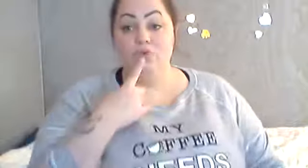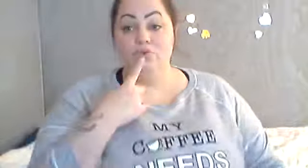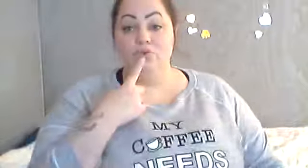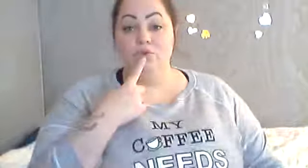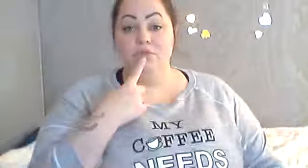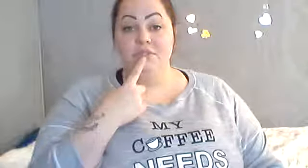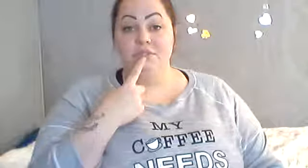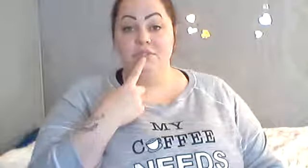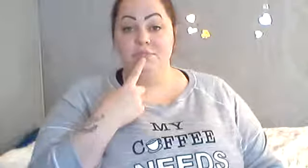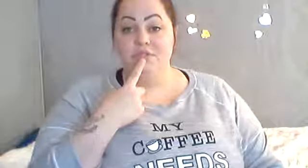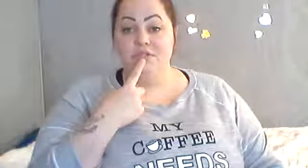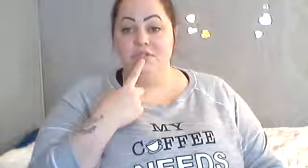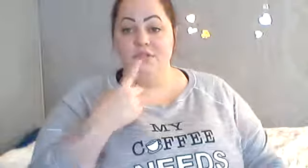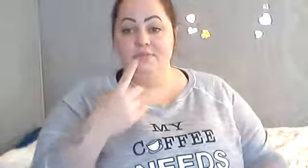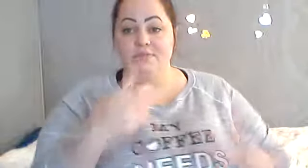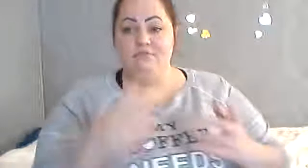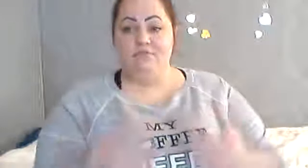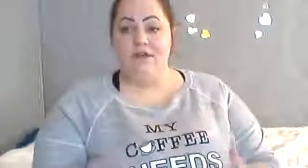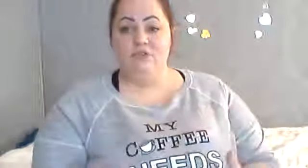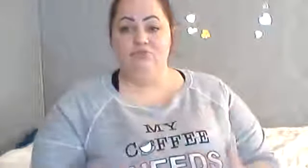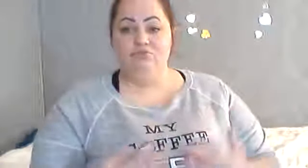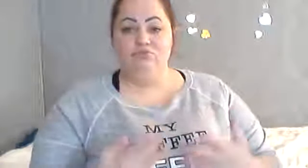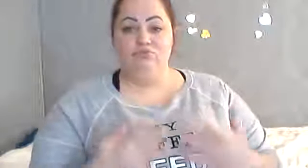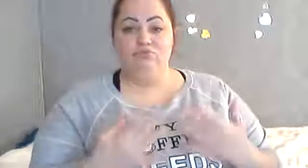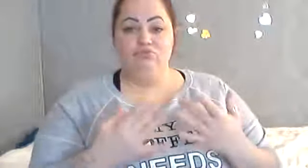You want to make sure you're pursing your lips. Fire.